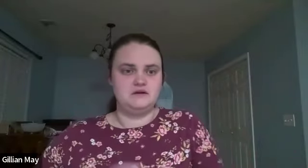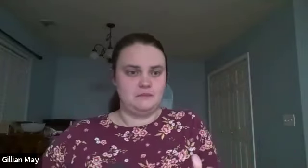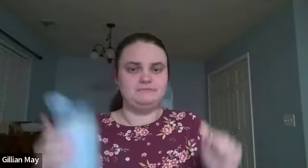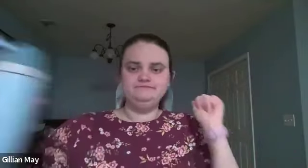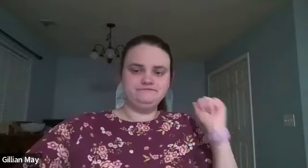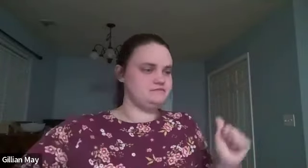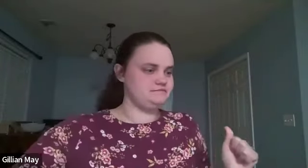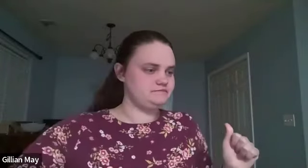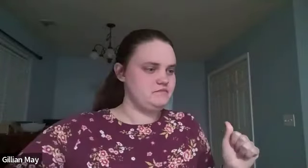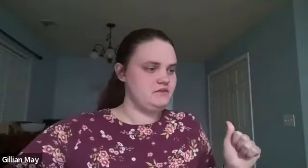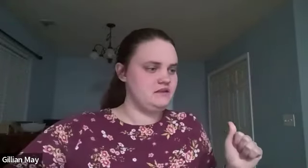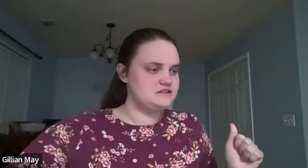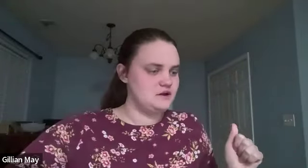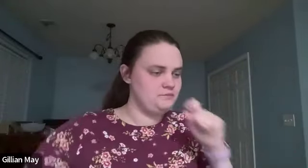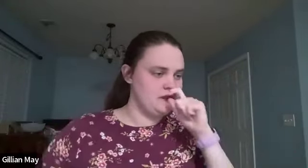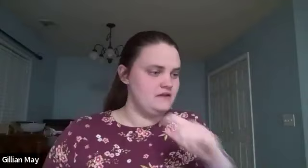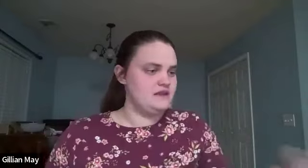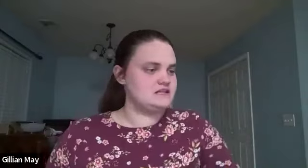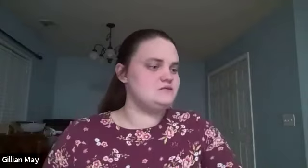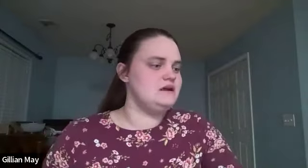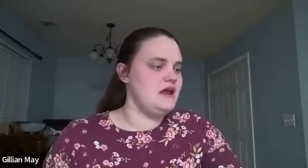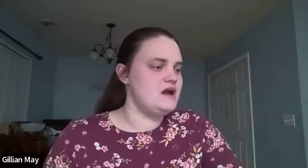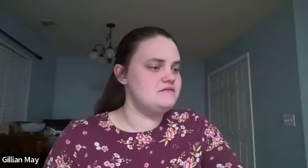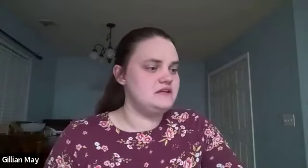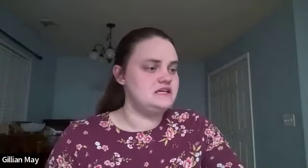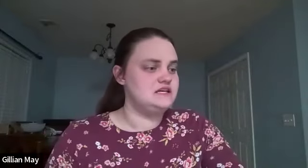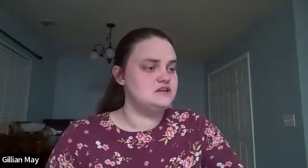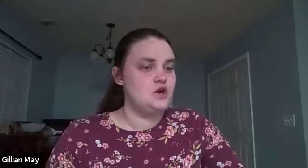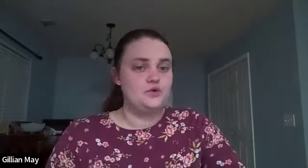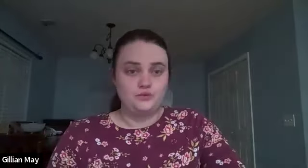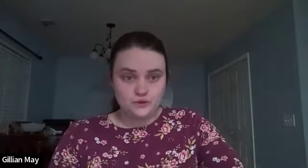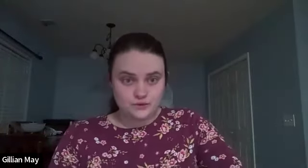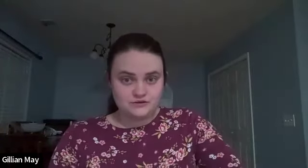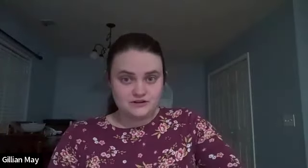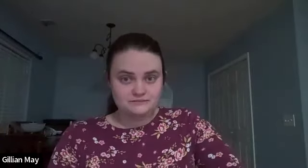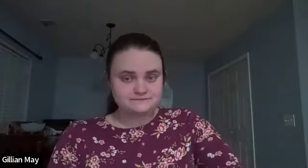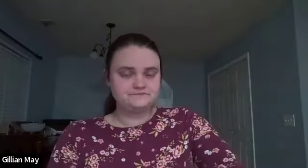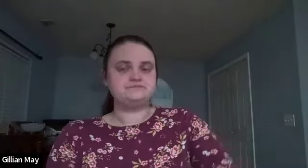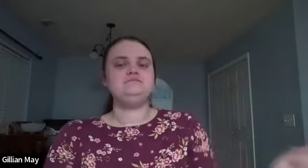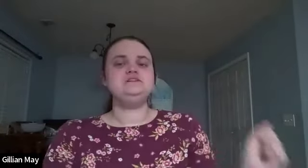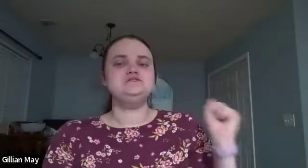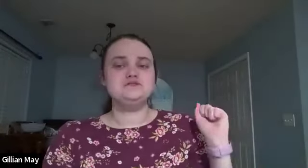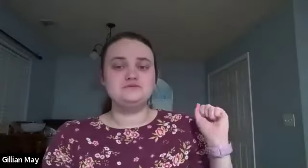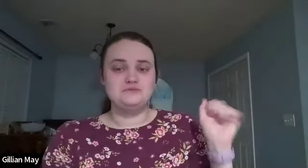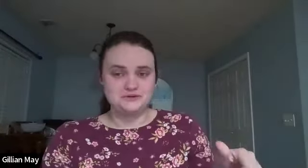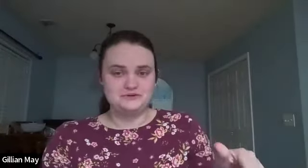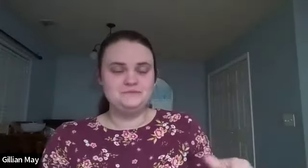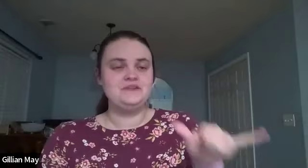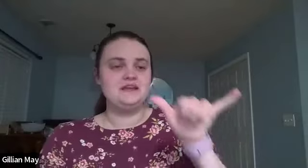Okay. So the next one I have is rude. So rude is